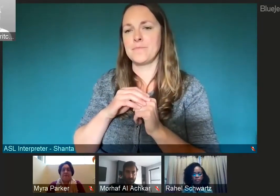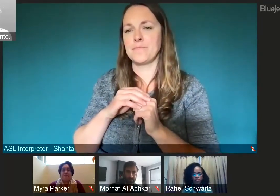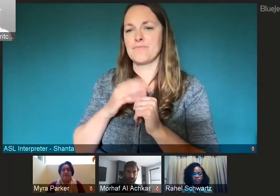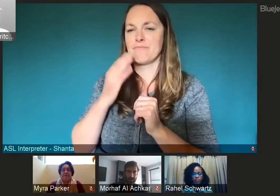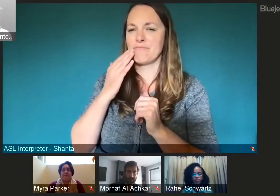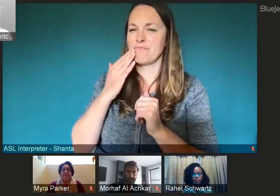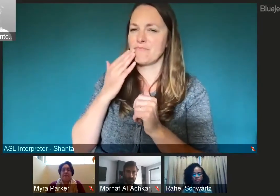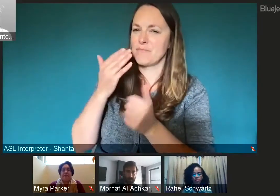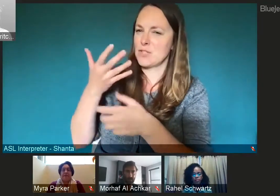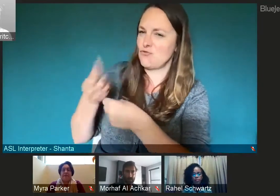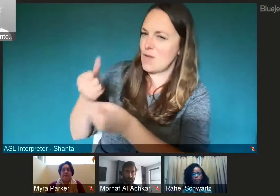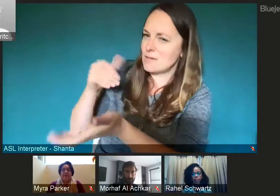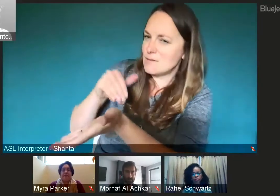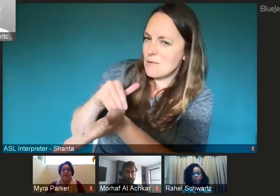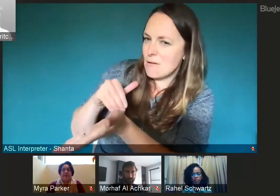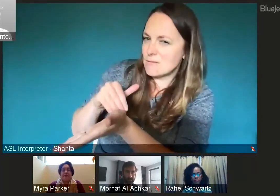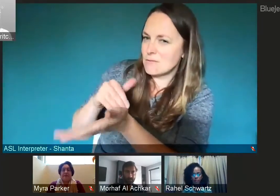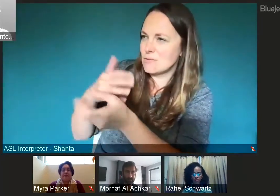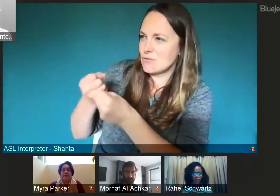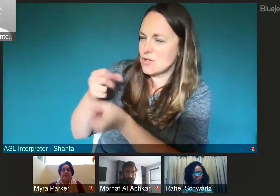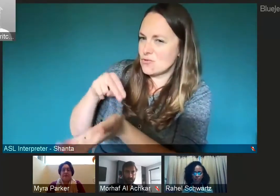doctors and nurses and